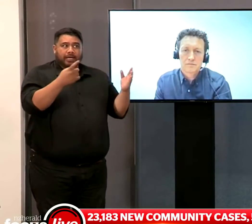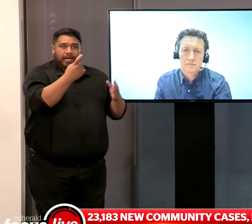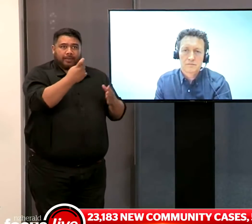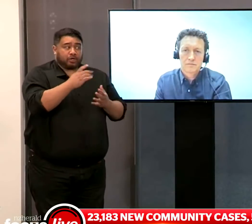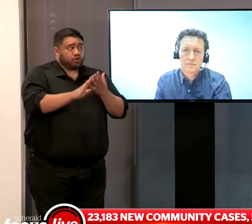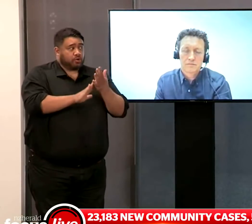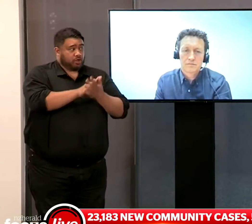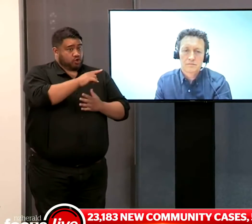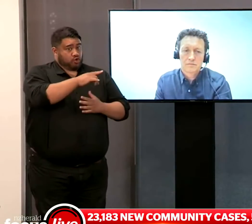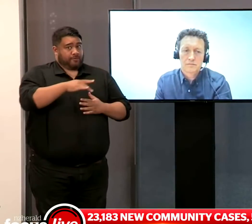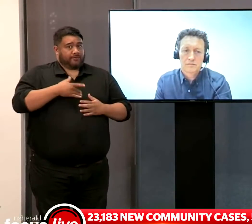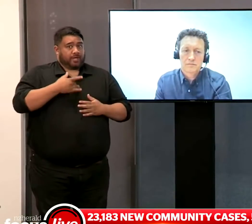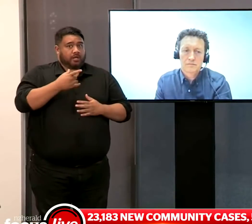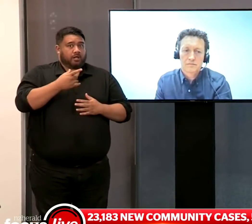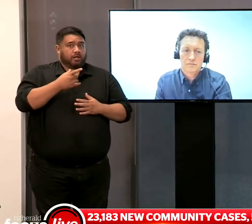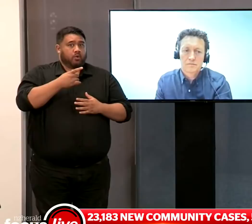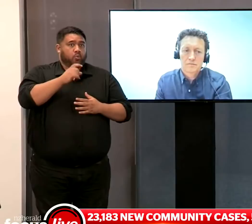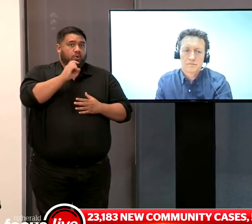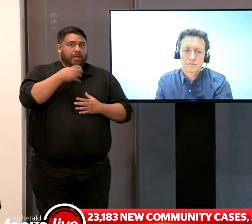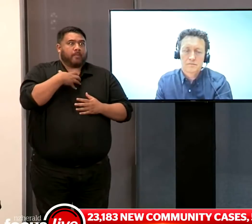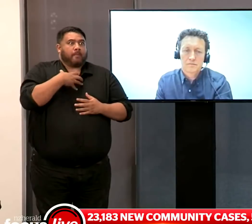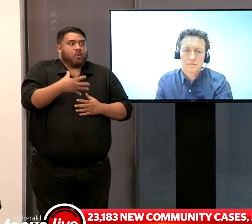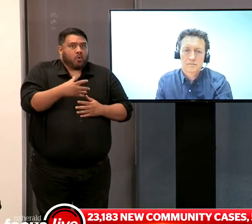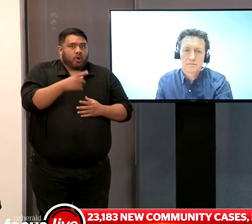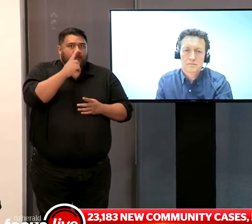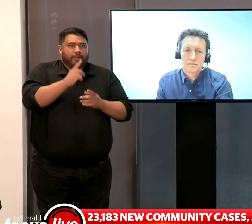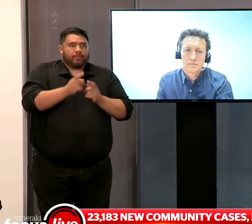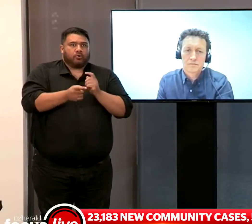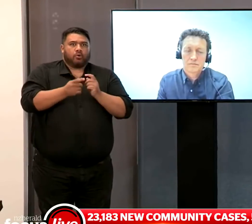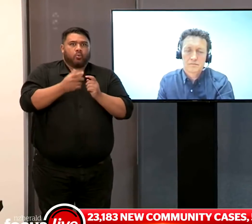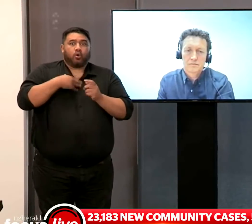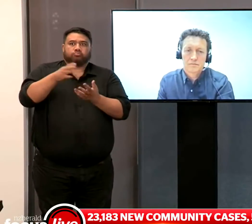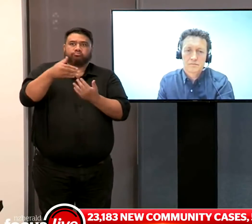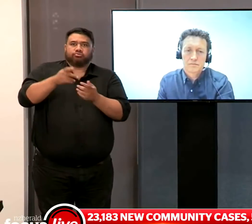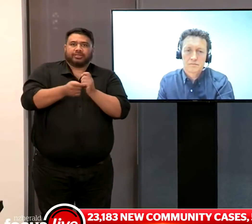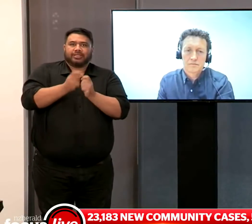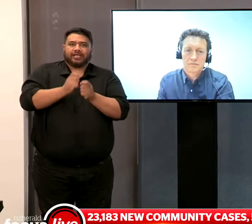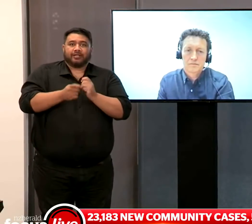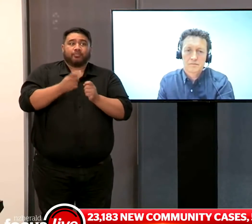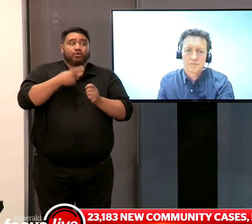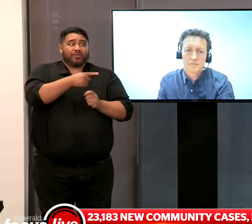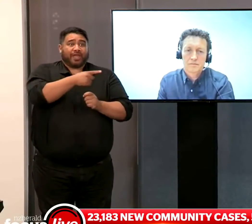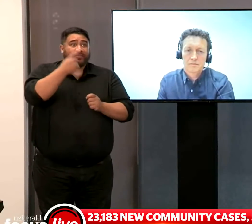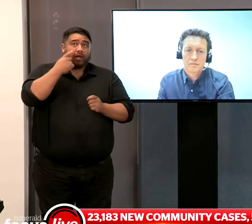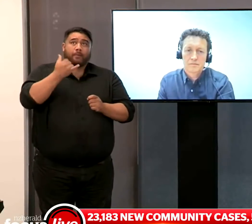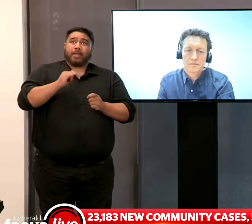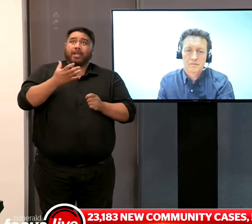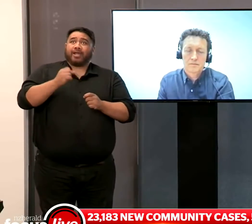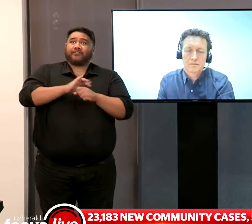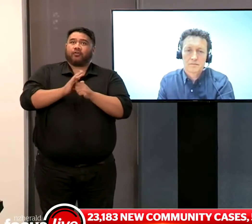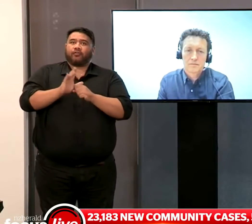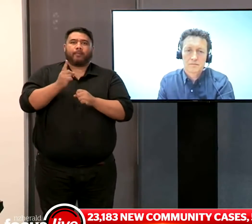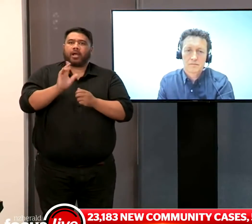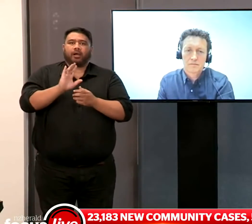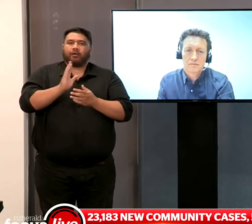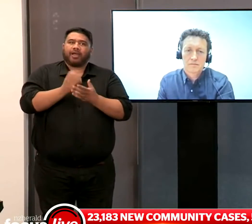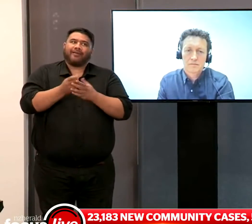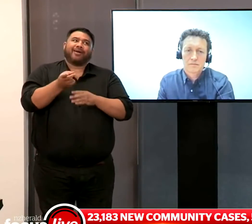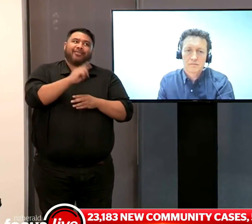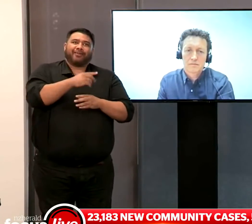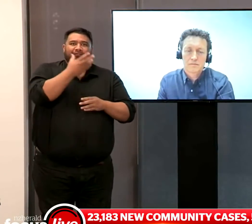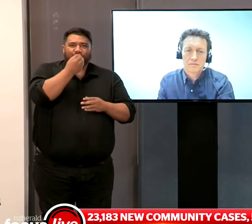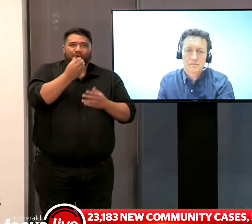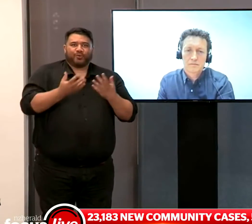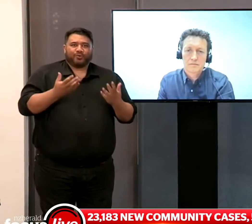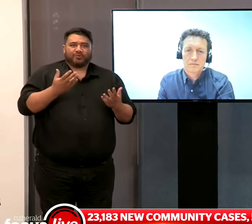that to increase the amount of demand there is for testing, because people are going to be presenting not just with COVID symptoms, but other virus symptoms as